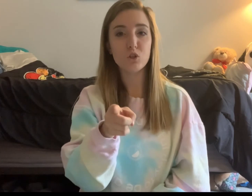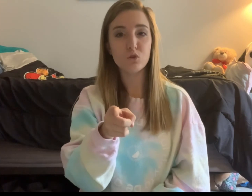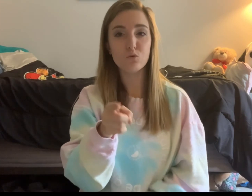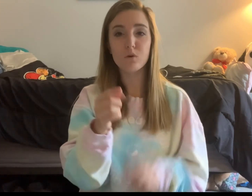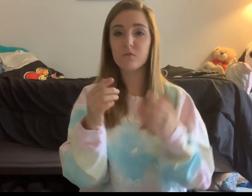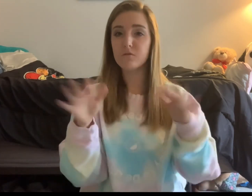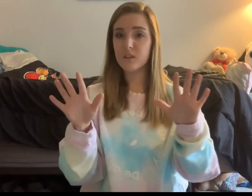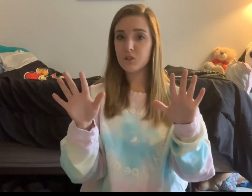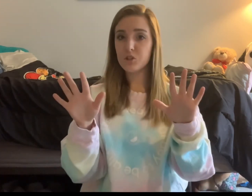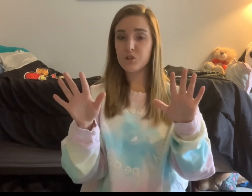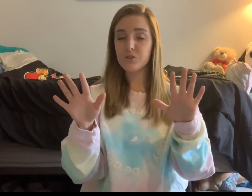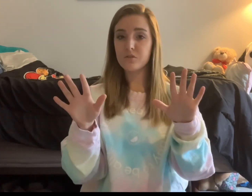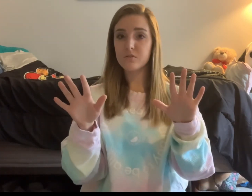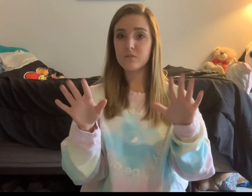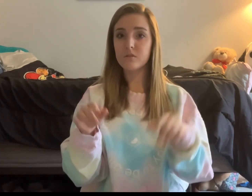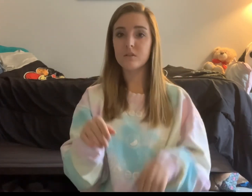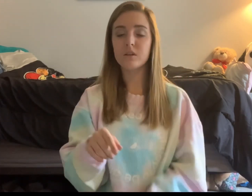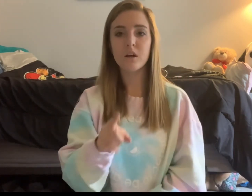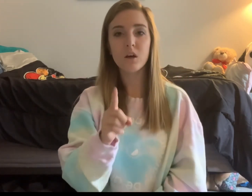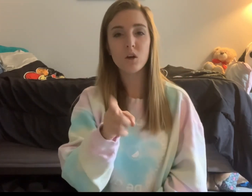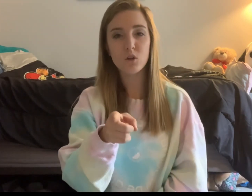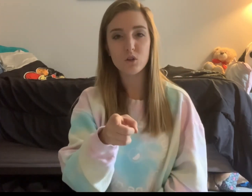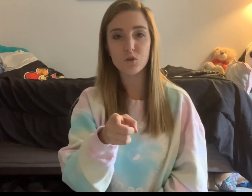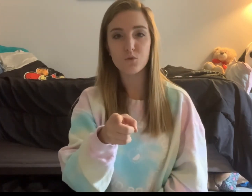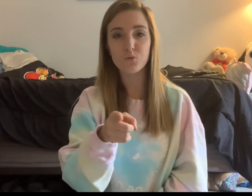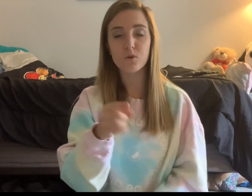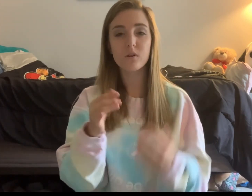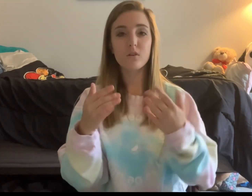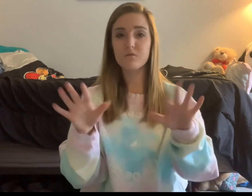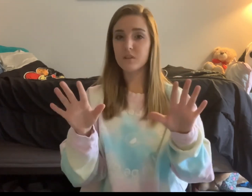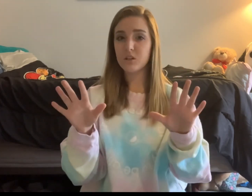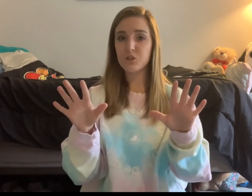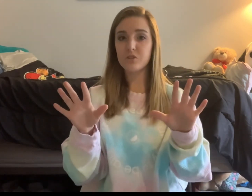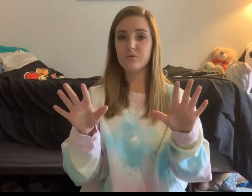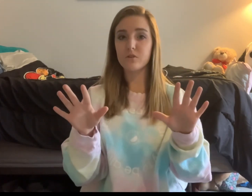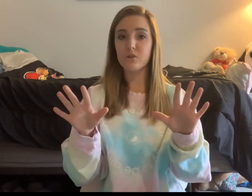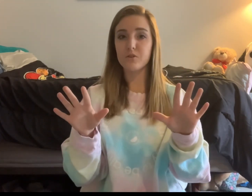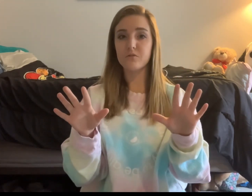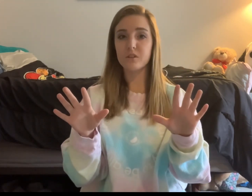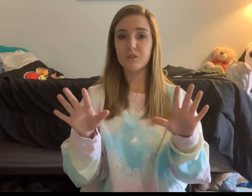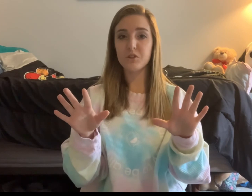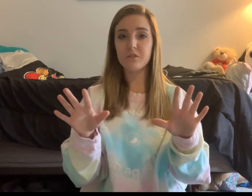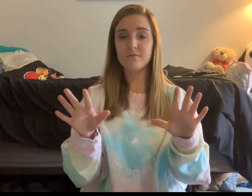You finished, you finished, or are you finished?